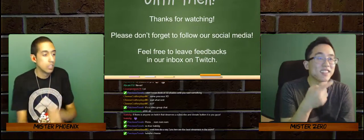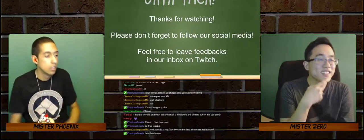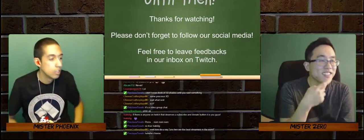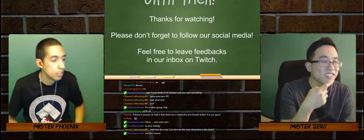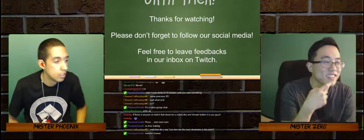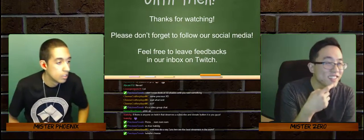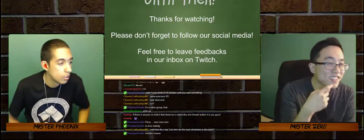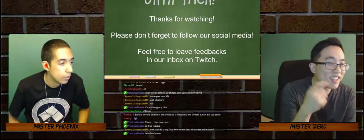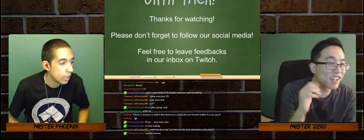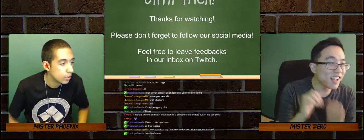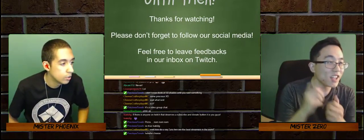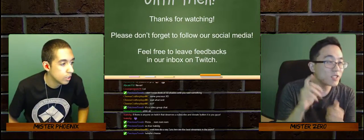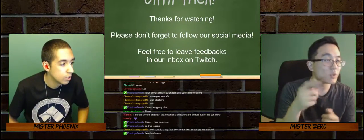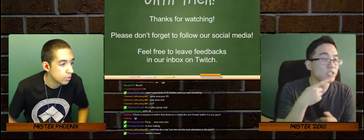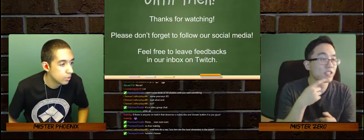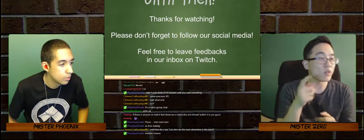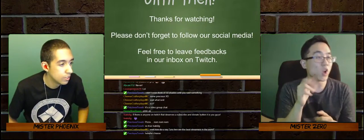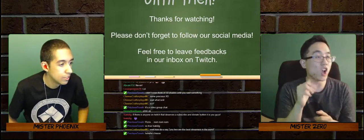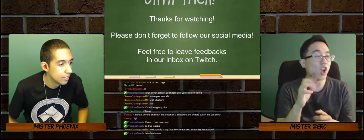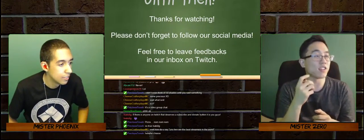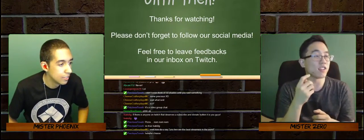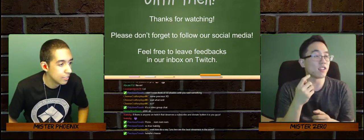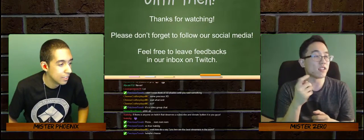Yeah, wait, how do you say YouTube?